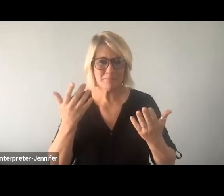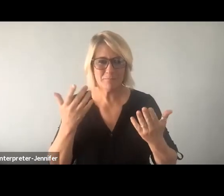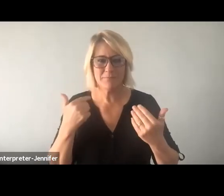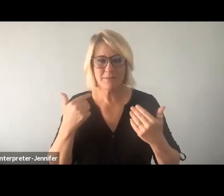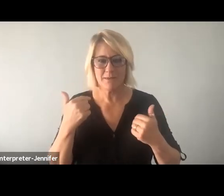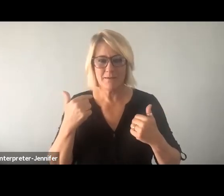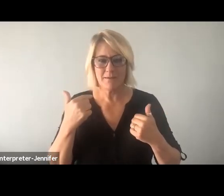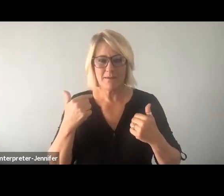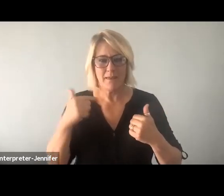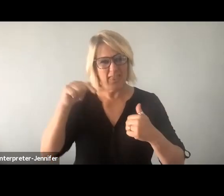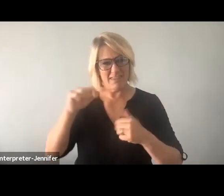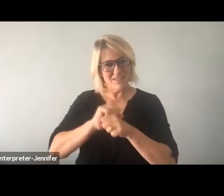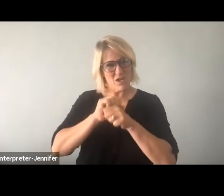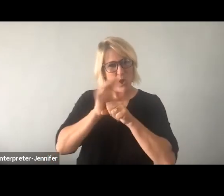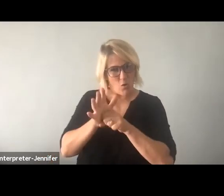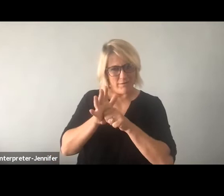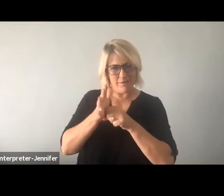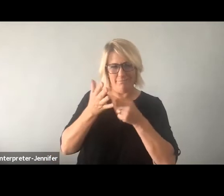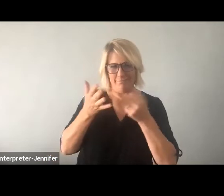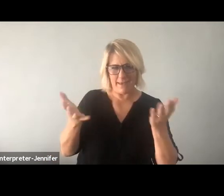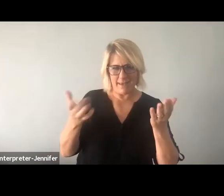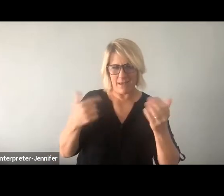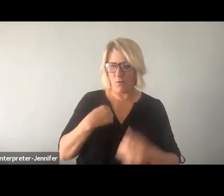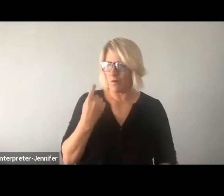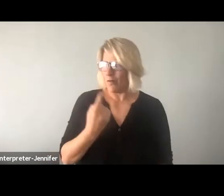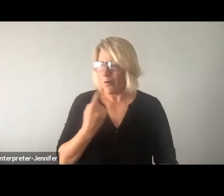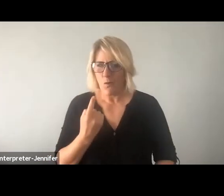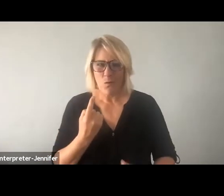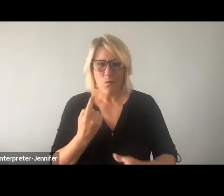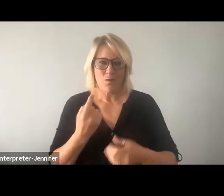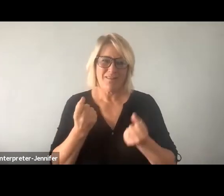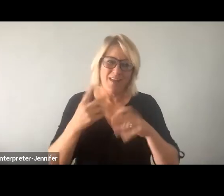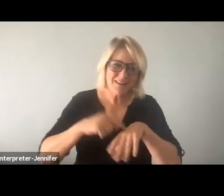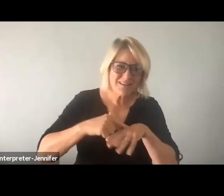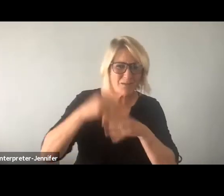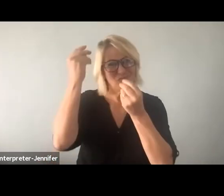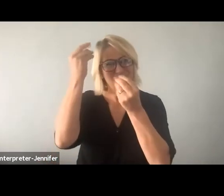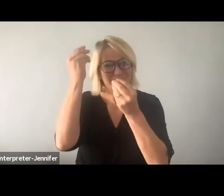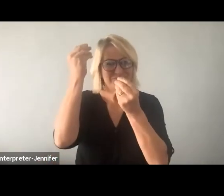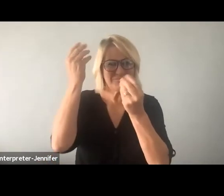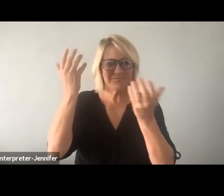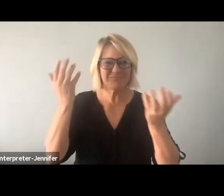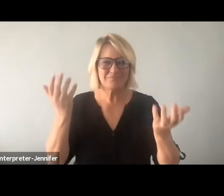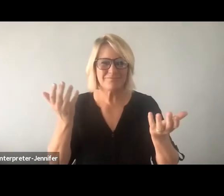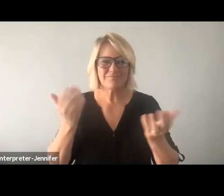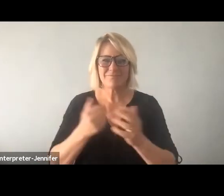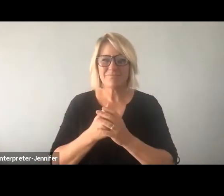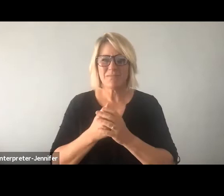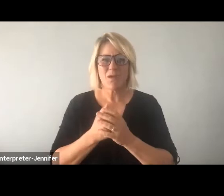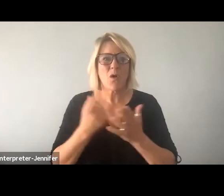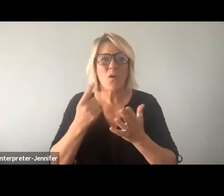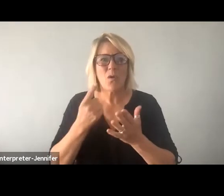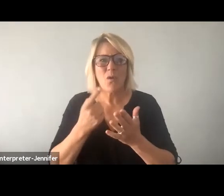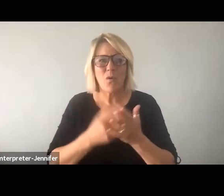this COVID pandemic, when we're all alone and we're having time to think, and just wondering what is wrong